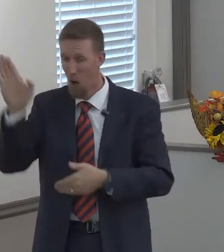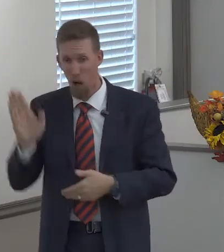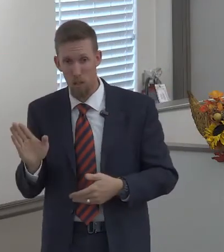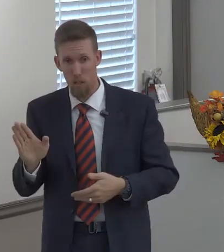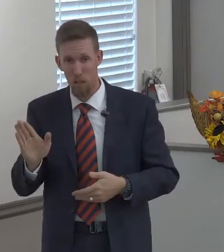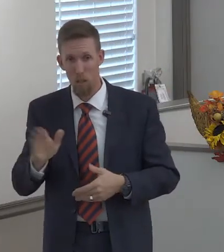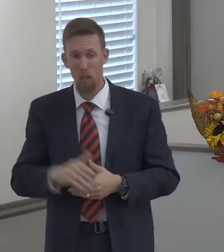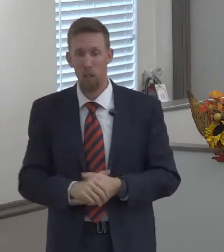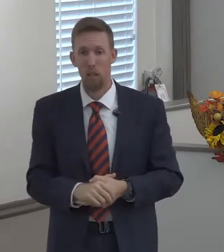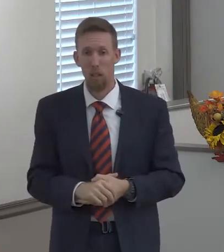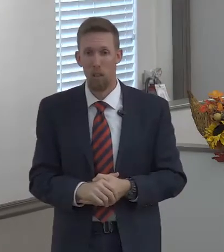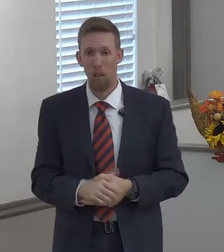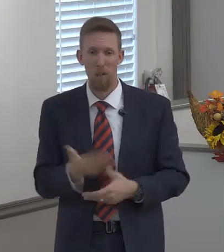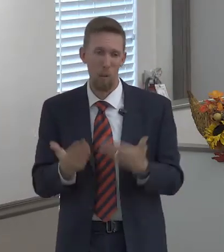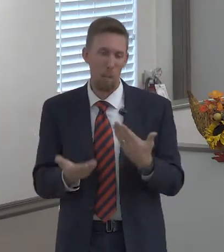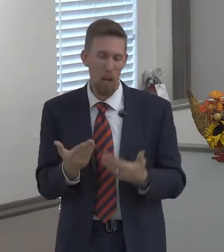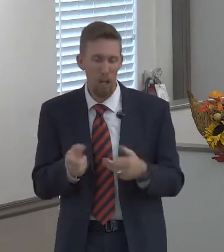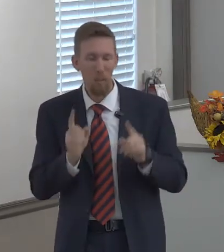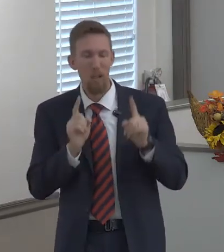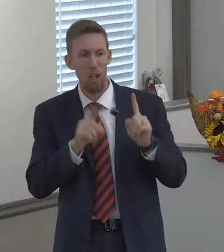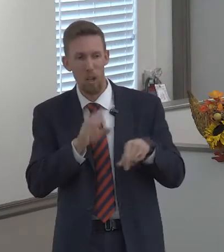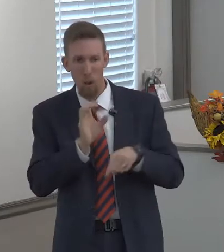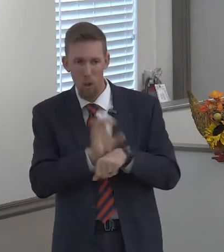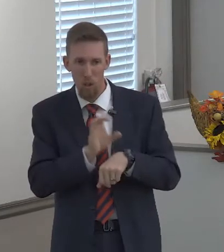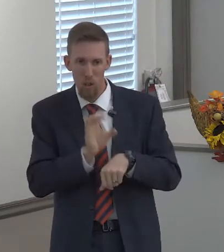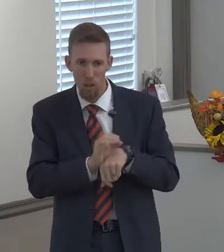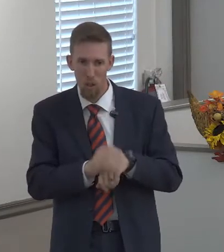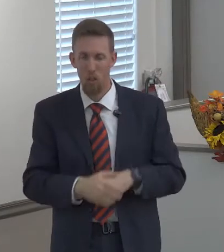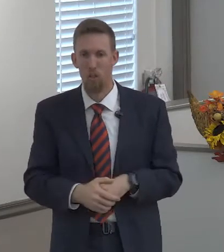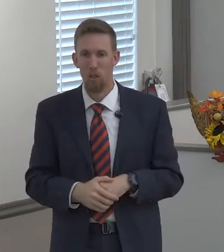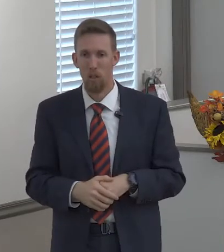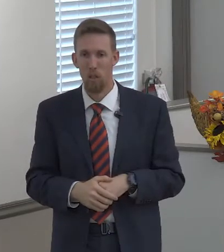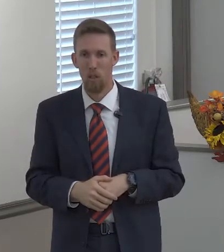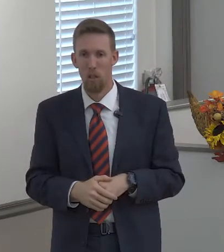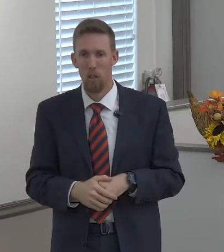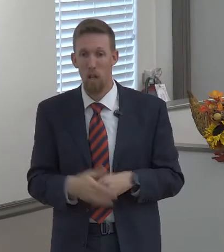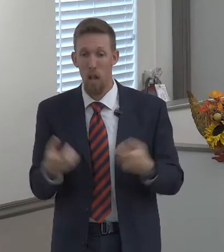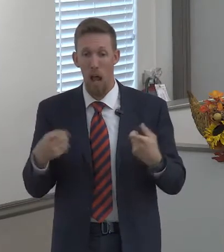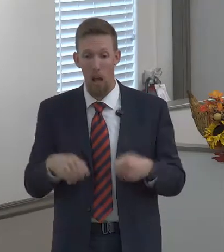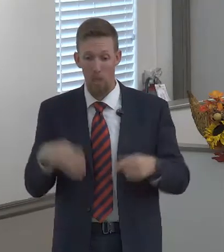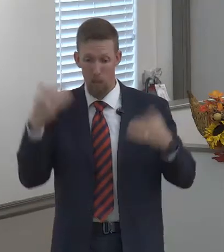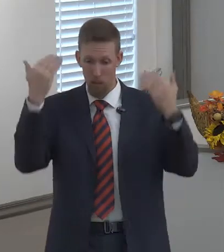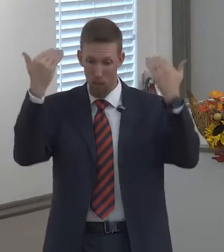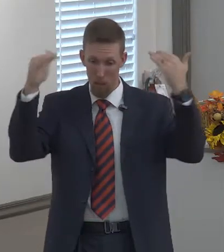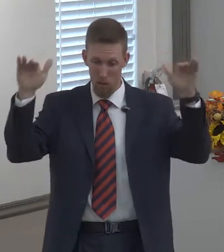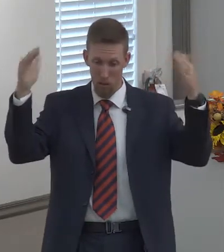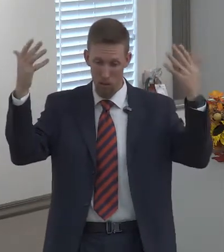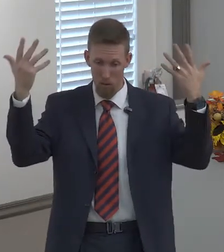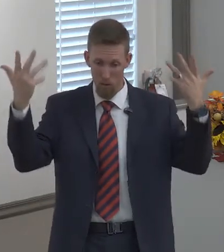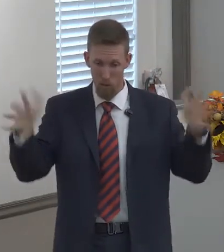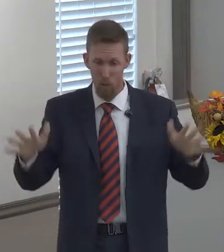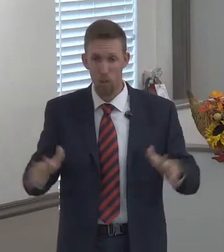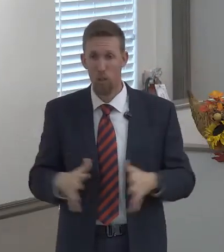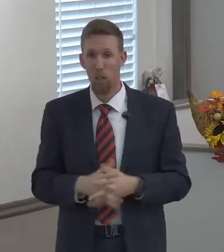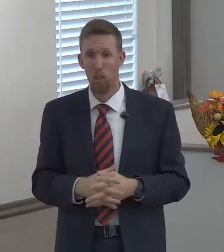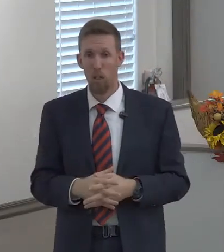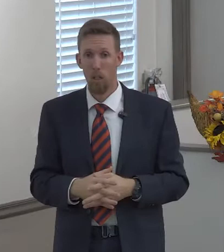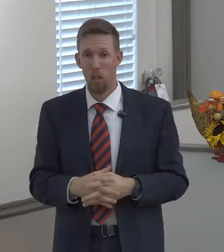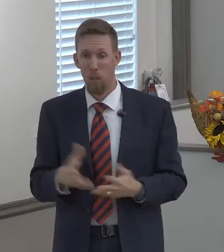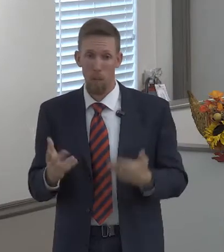kind of been lackadaisical when it came to the church. Well, you know, if it's convenient, I'll be there. If it's not, you know, it's, you